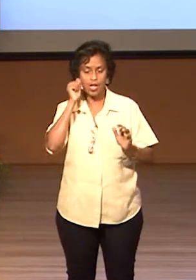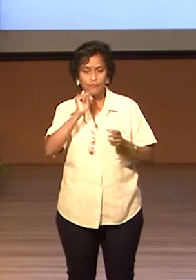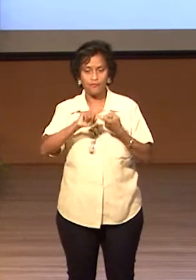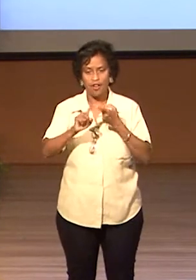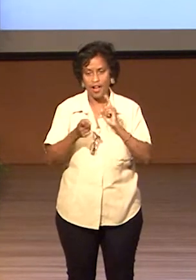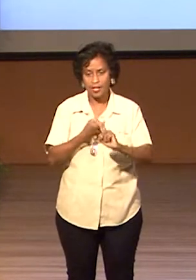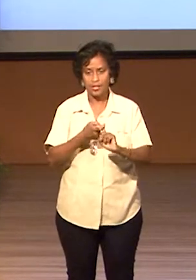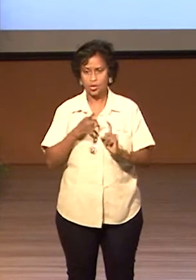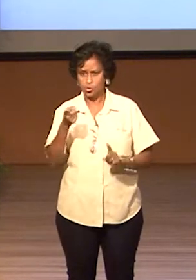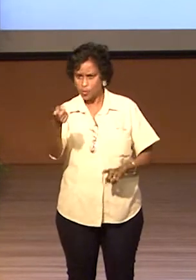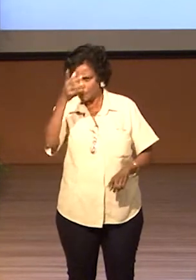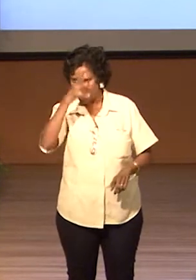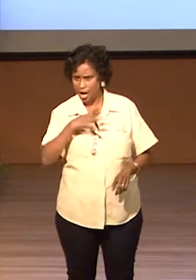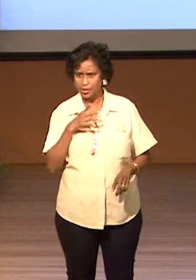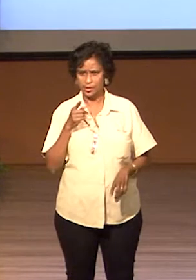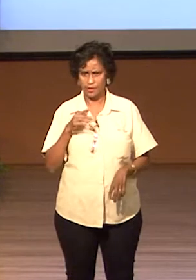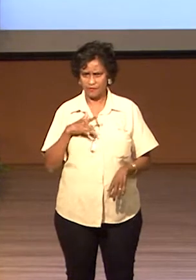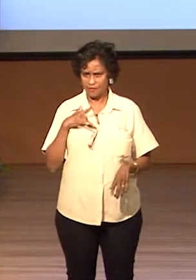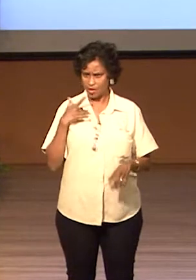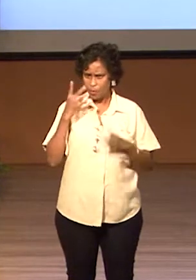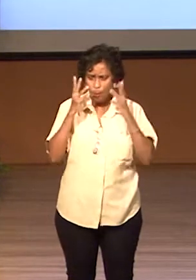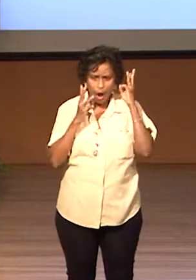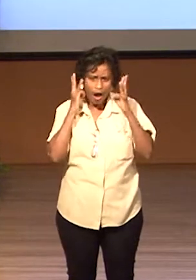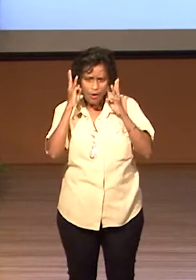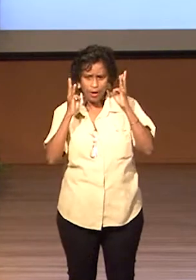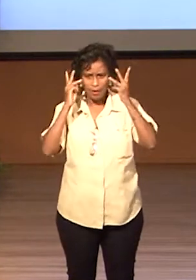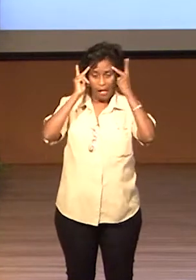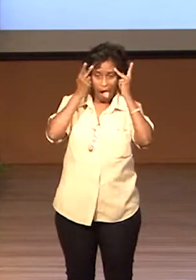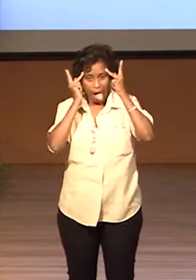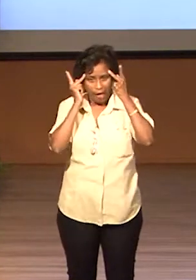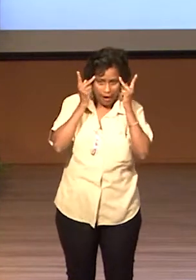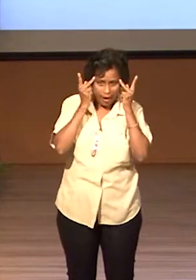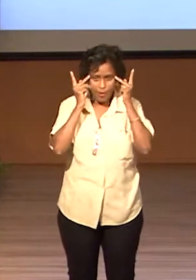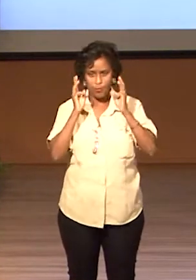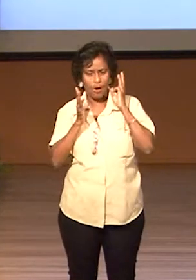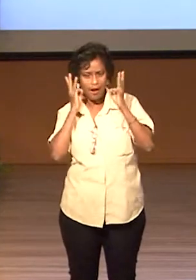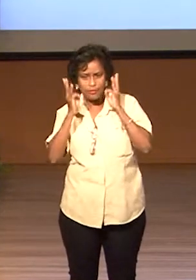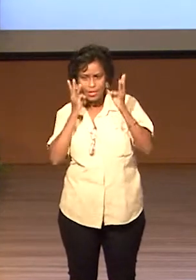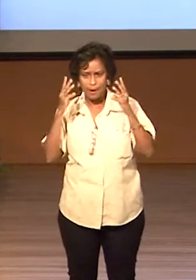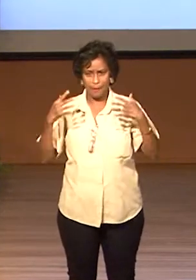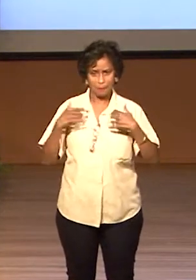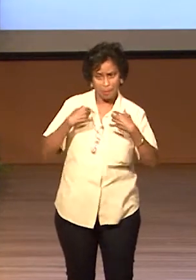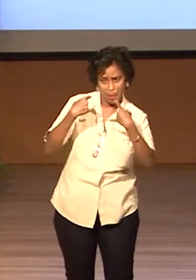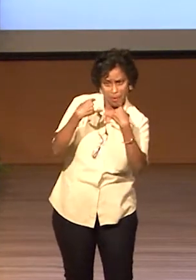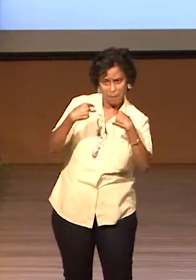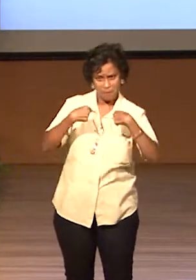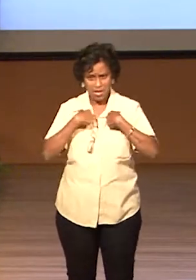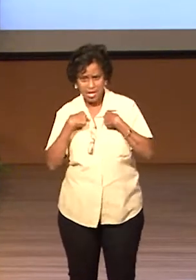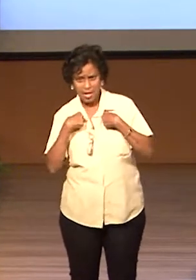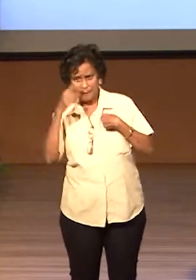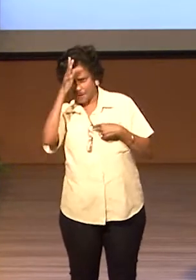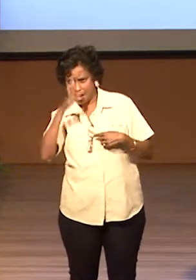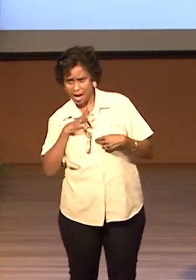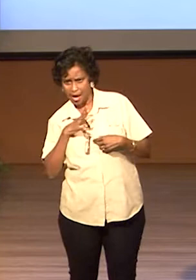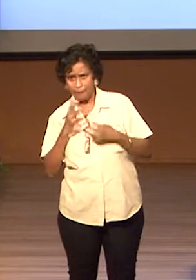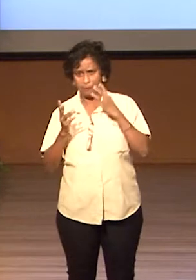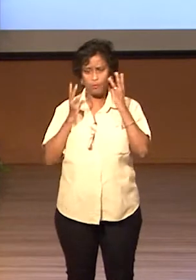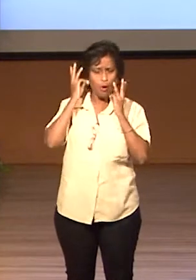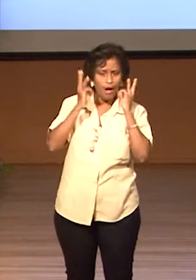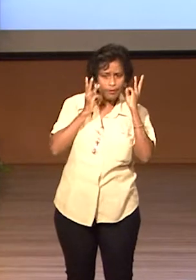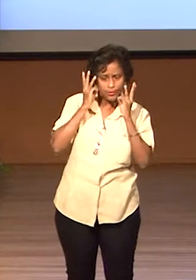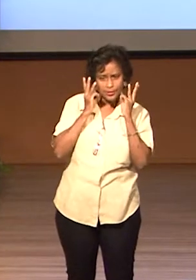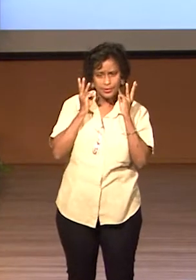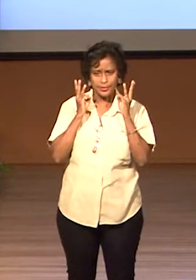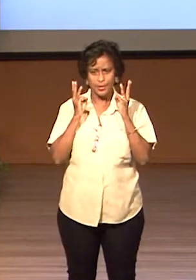very self-conscious and very anxious about being ridiculed or embarrassed. Also